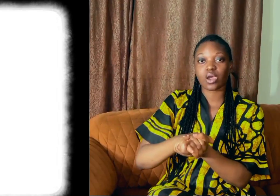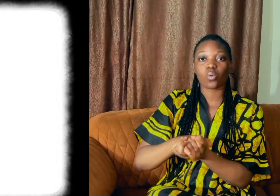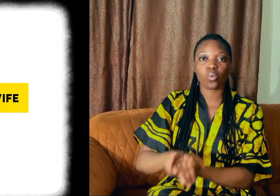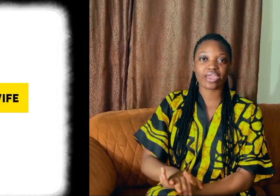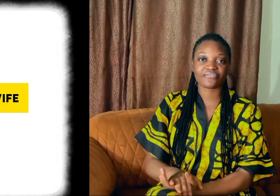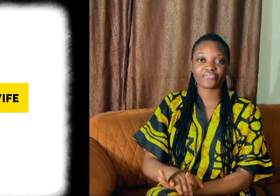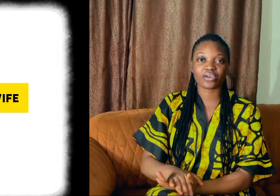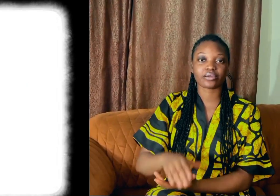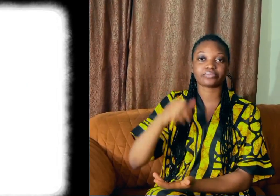wife,